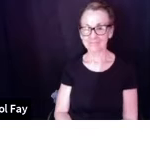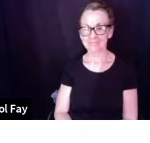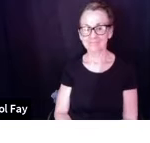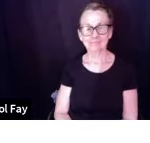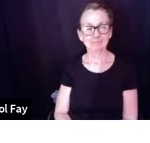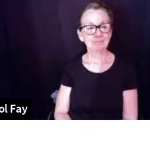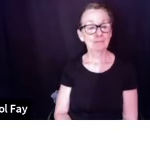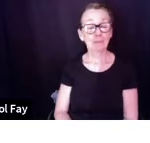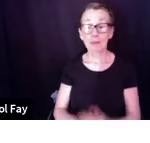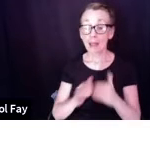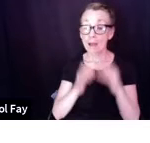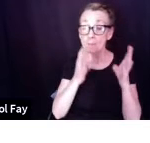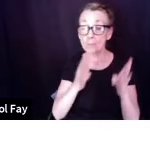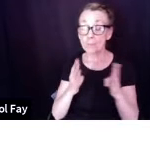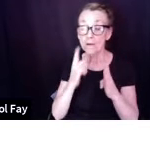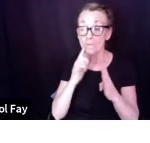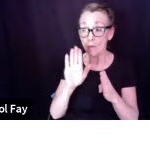Preparing for interview questions.